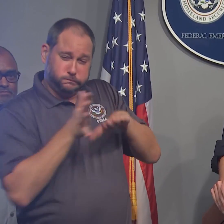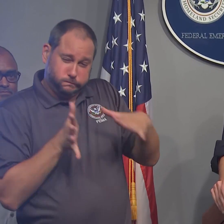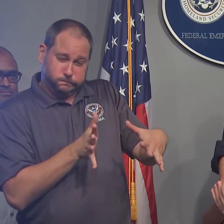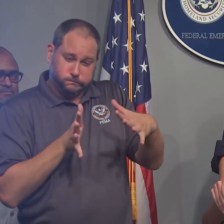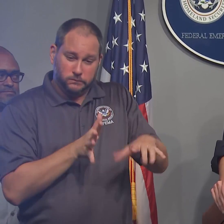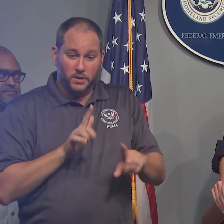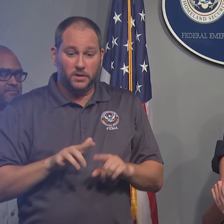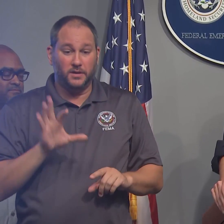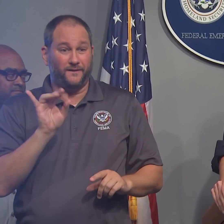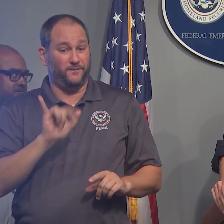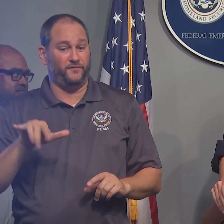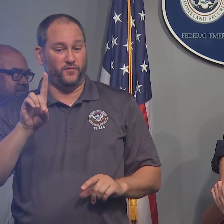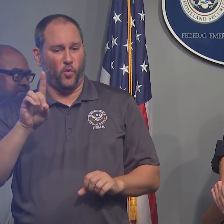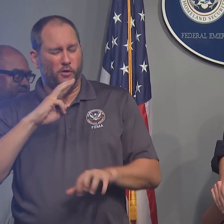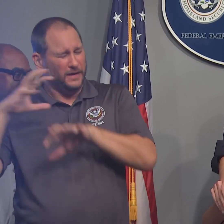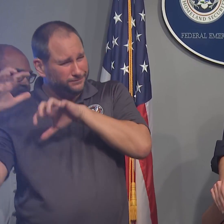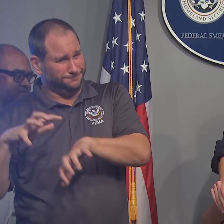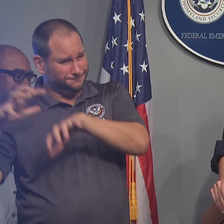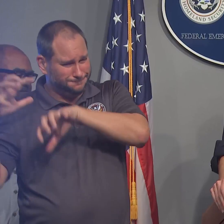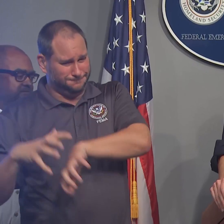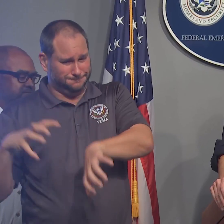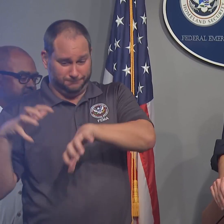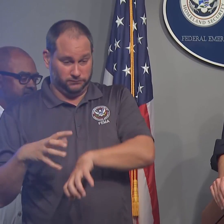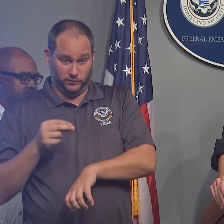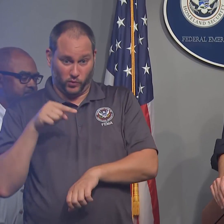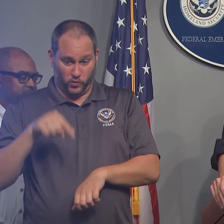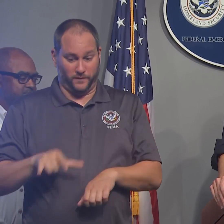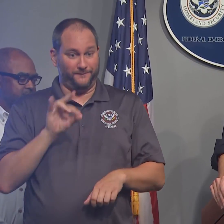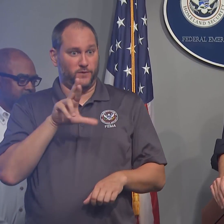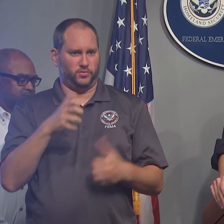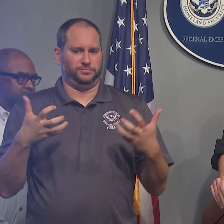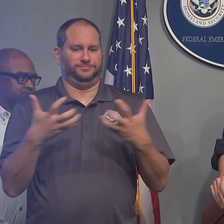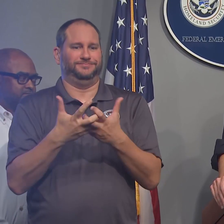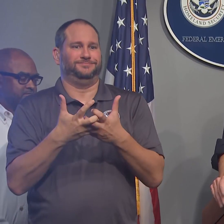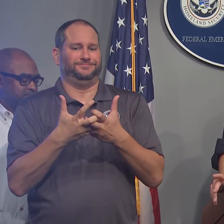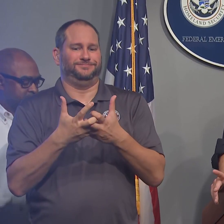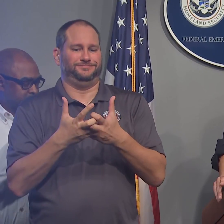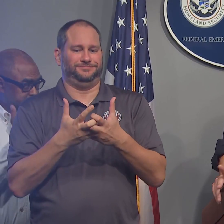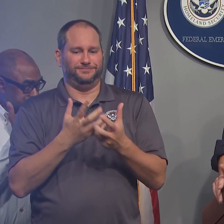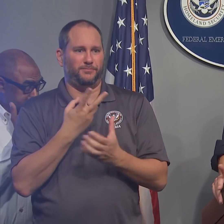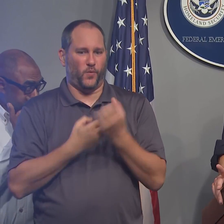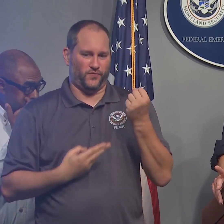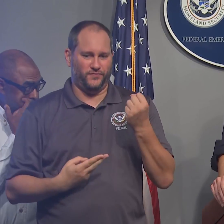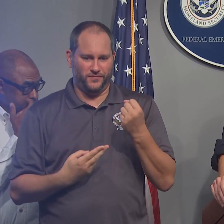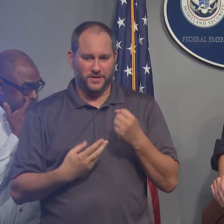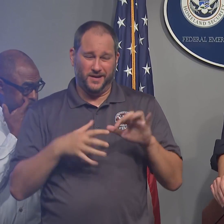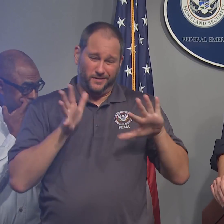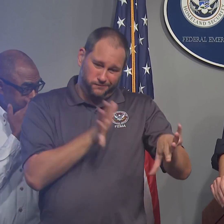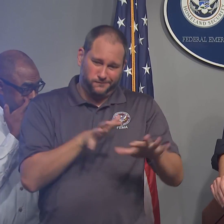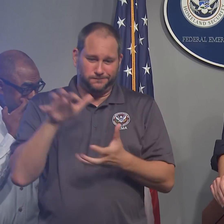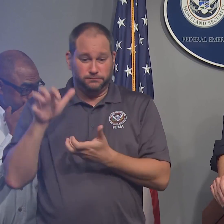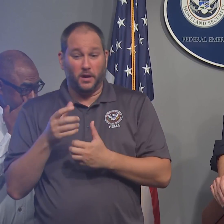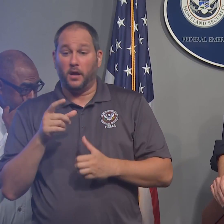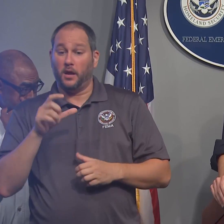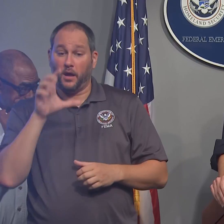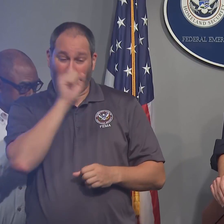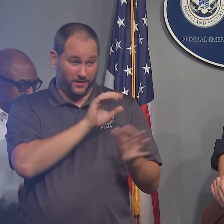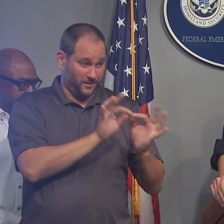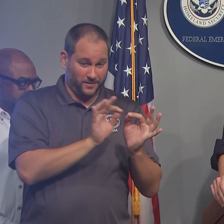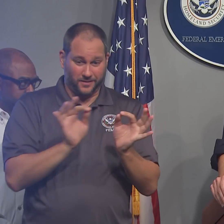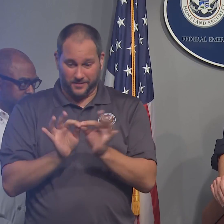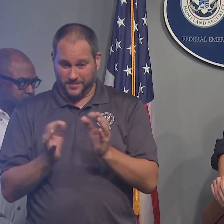that caused a lot of problems. And so, you know, if you want to look at the disaster dollars connected to either one of those events, this one